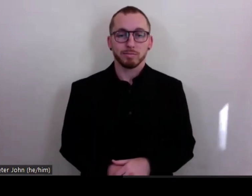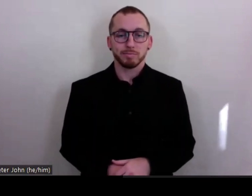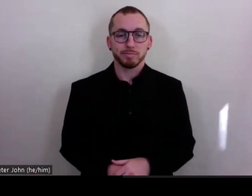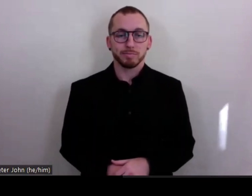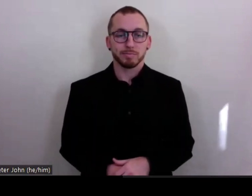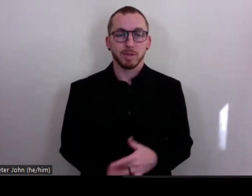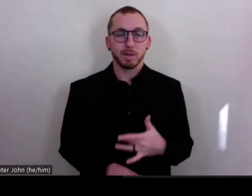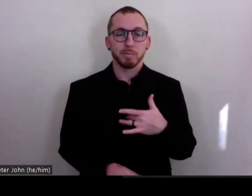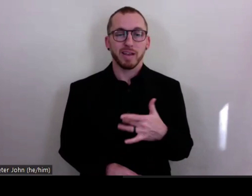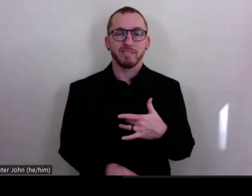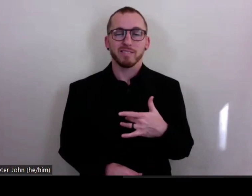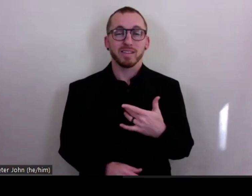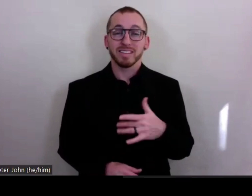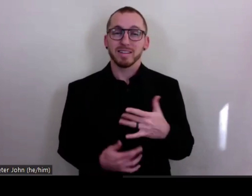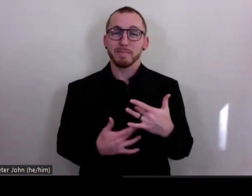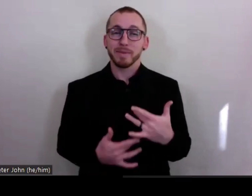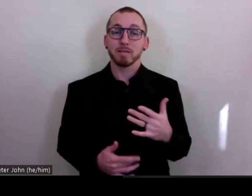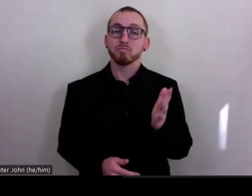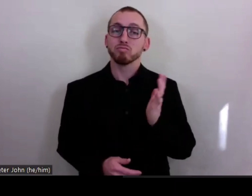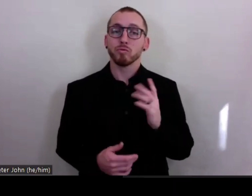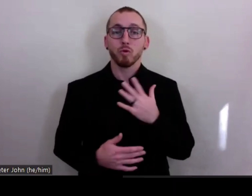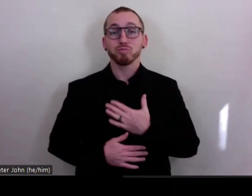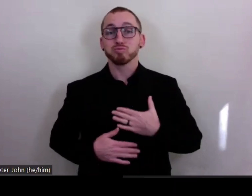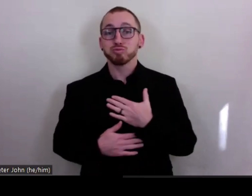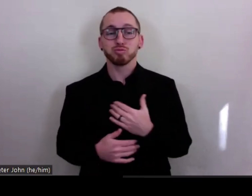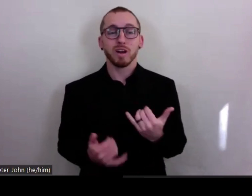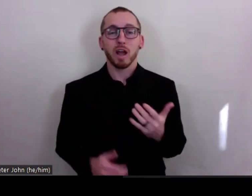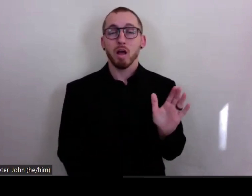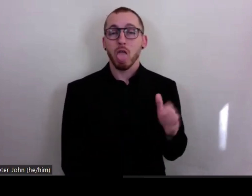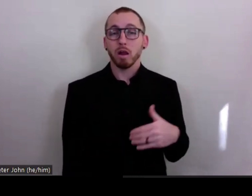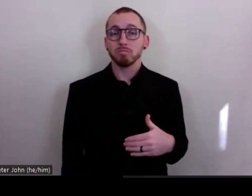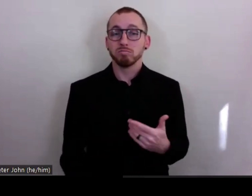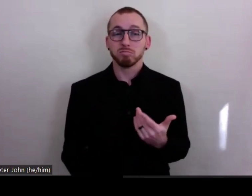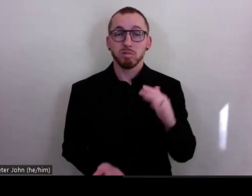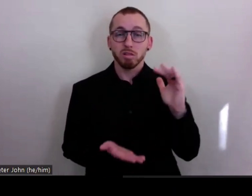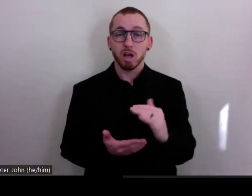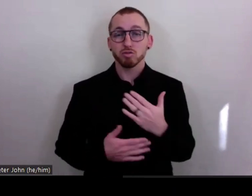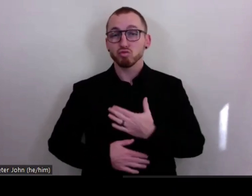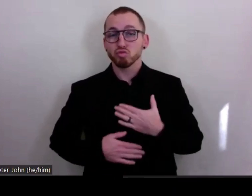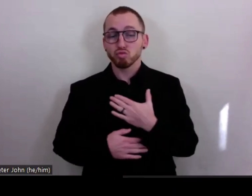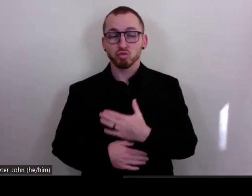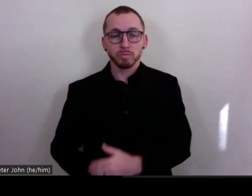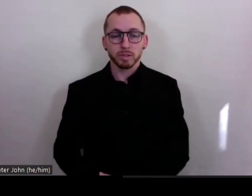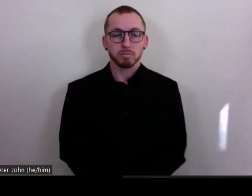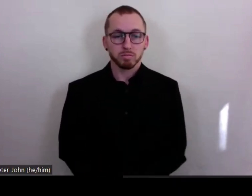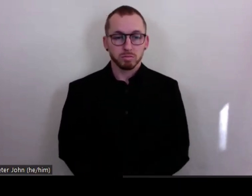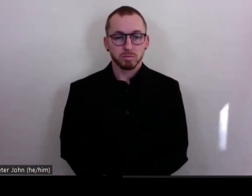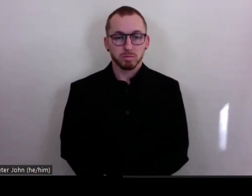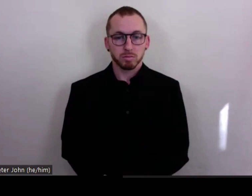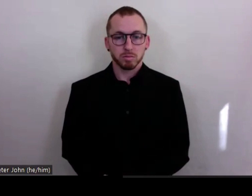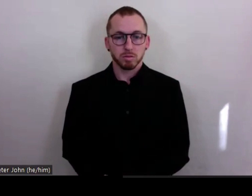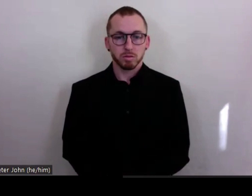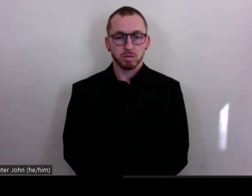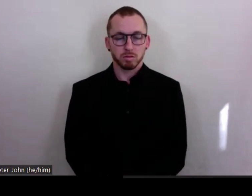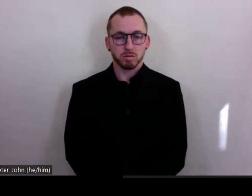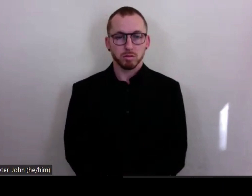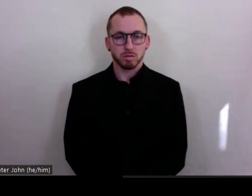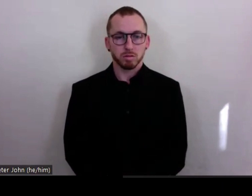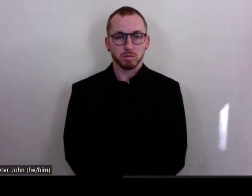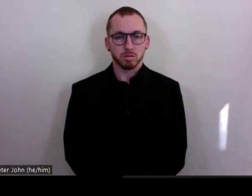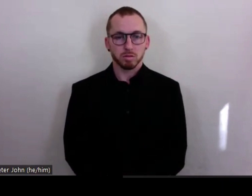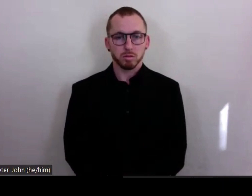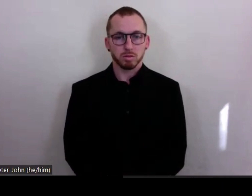interest in things that they used to once enjoy, constricted affect. On the other side, there